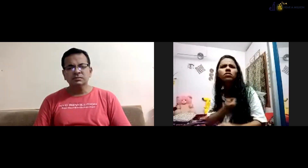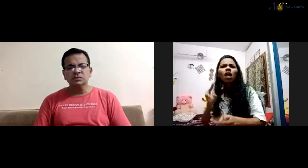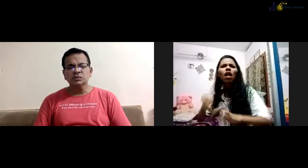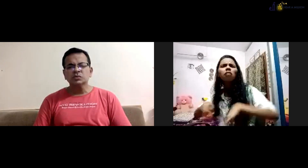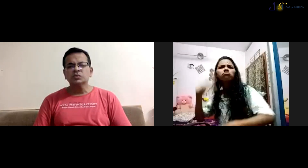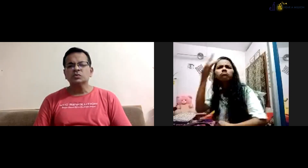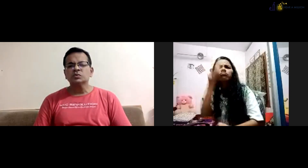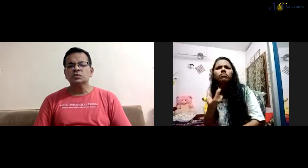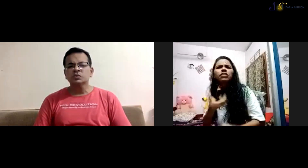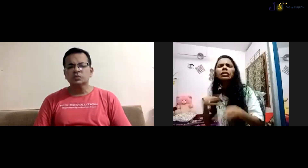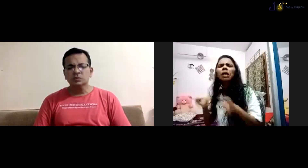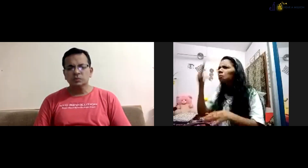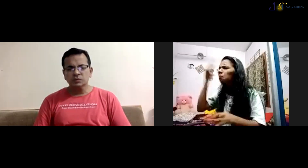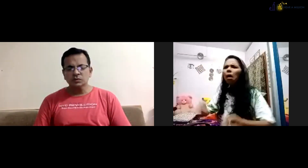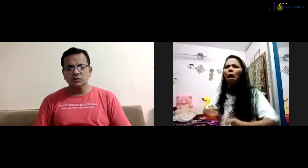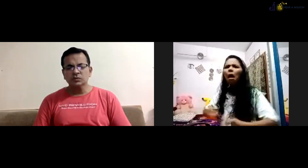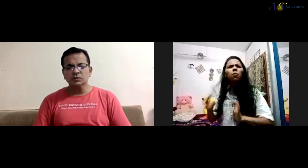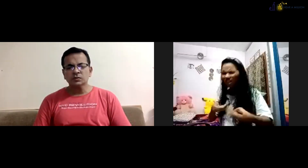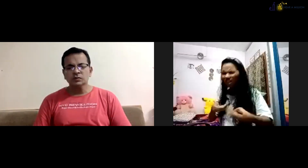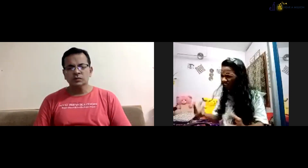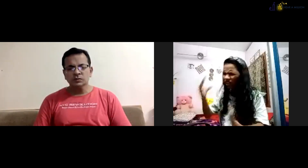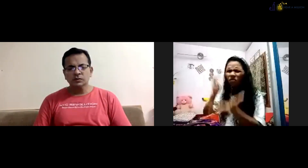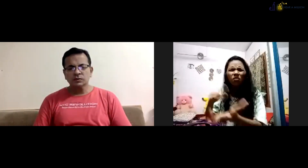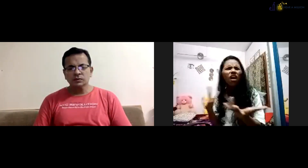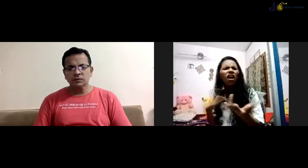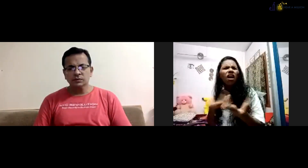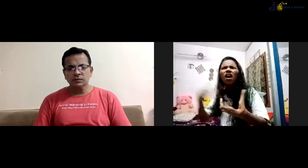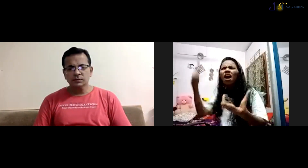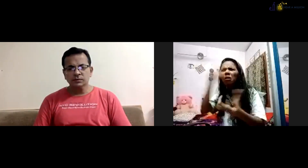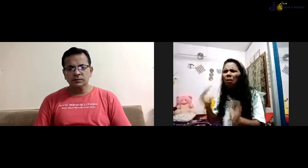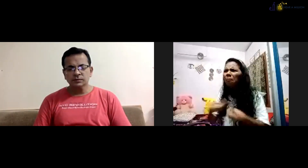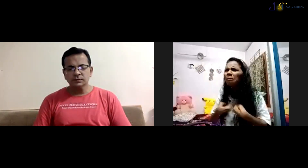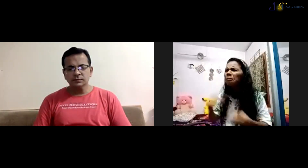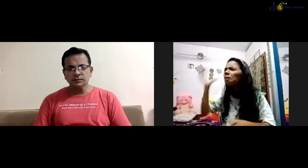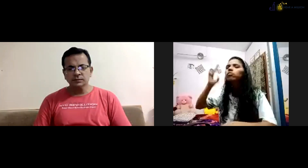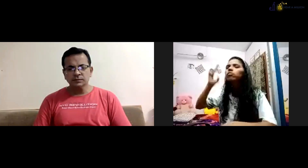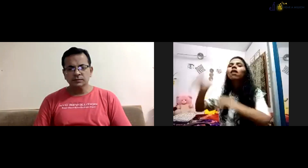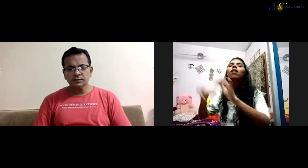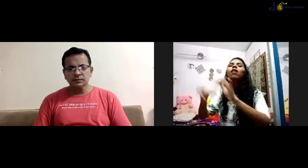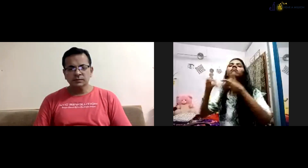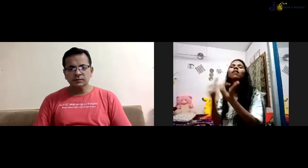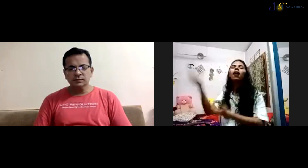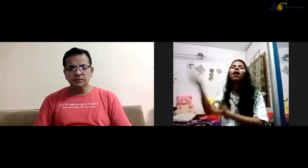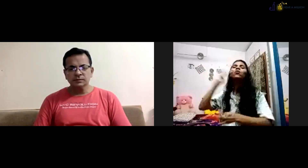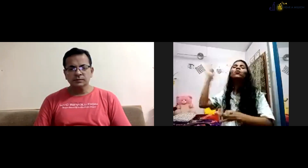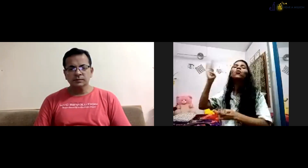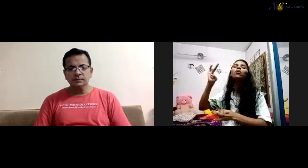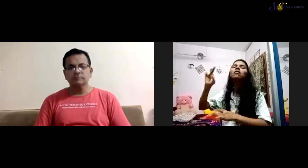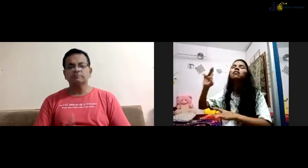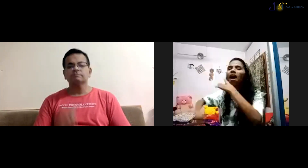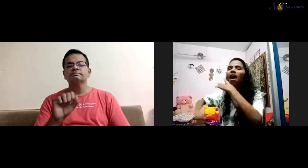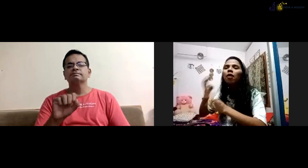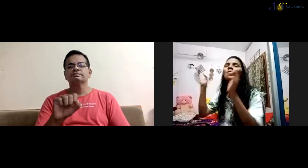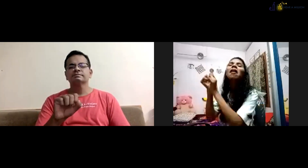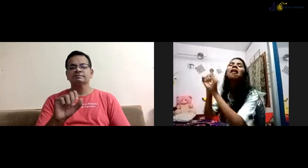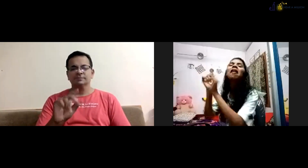But later on, I was just thinking that why people are not happy with me, why they are just gossiping around me. So then I